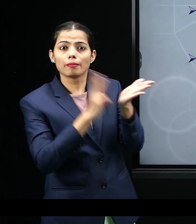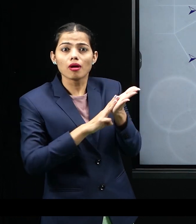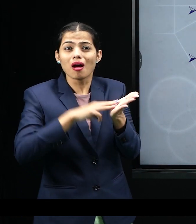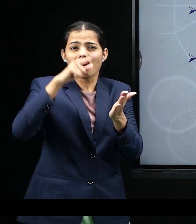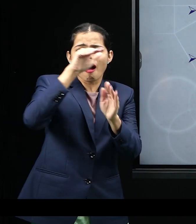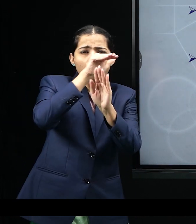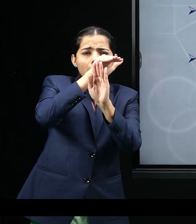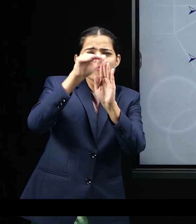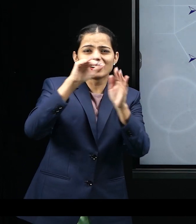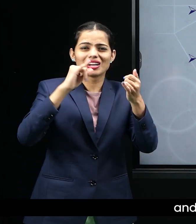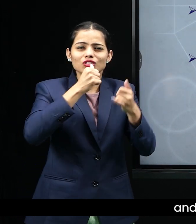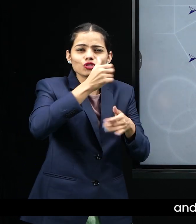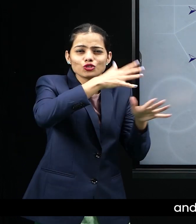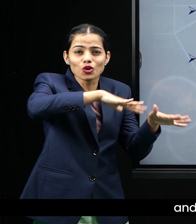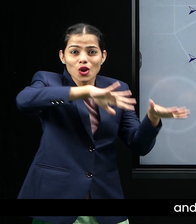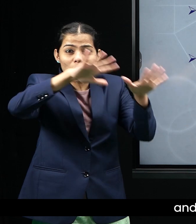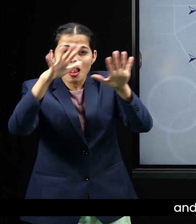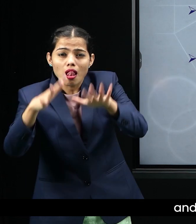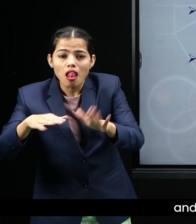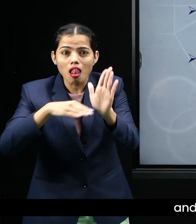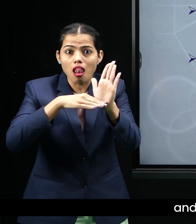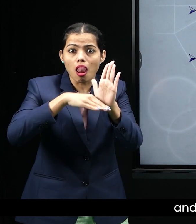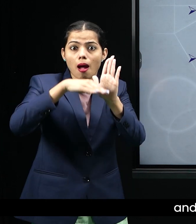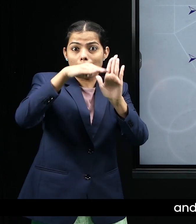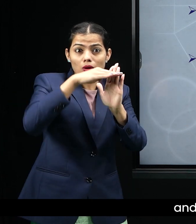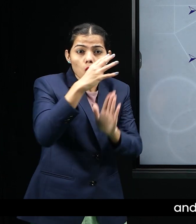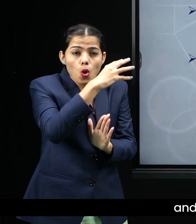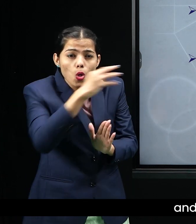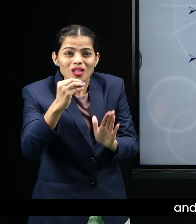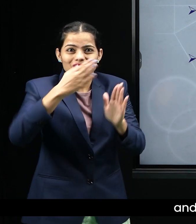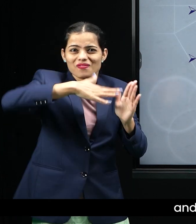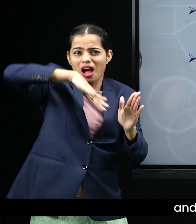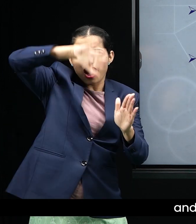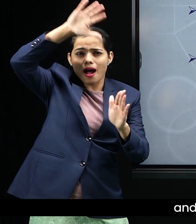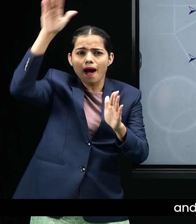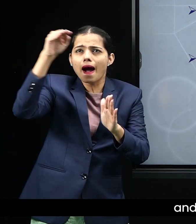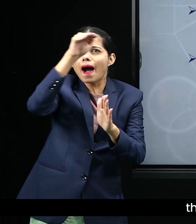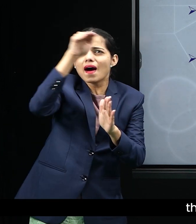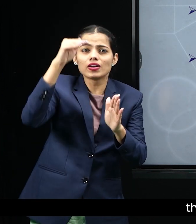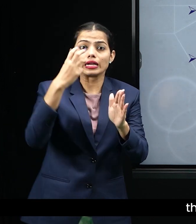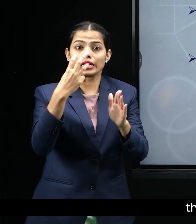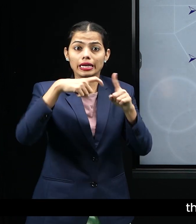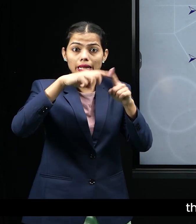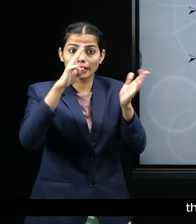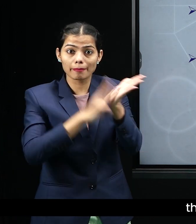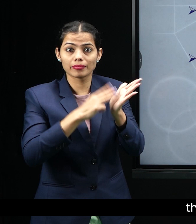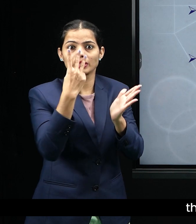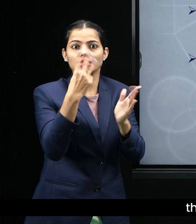below sea level and its peak is 3 km above sea level, then the altitude of its